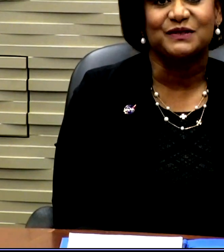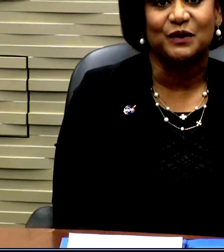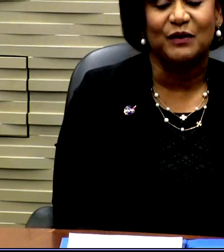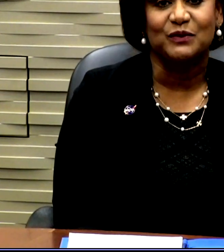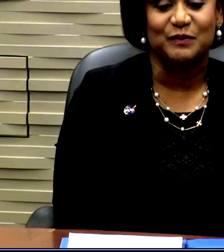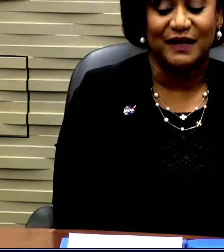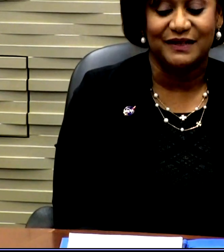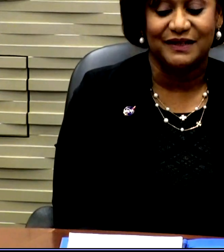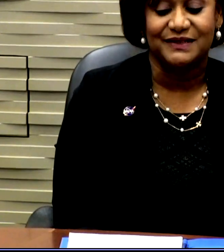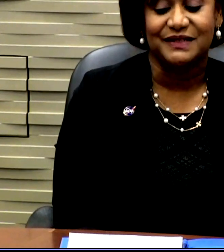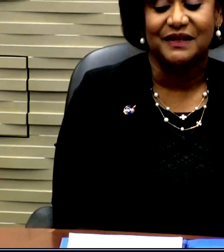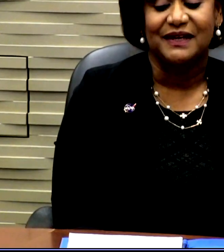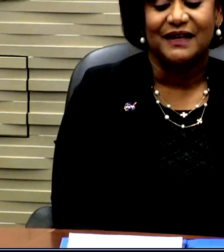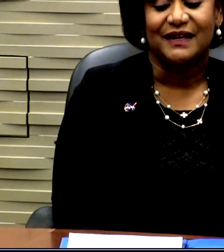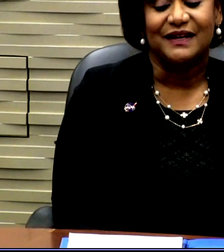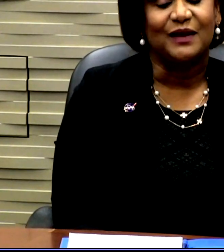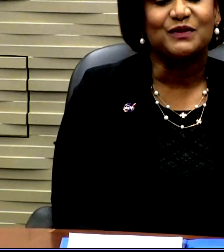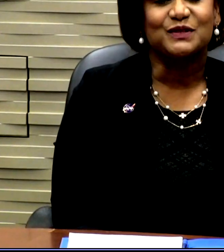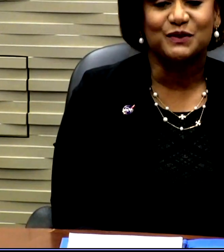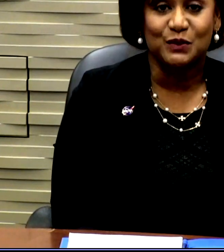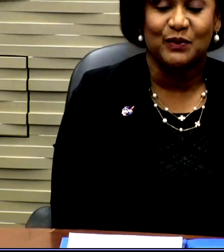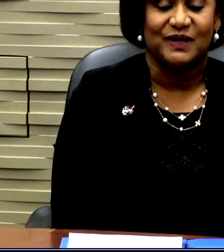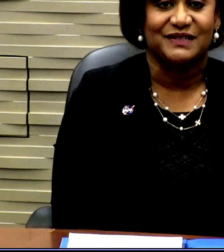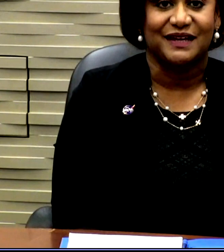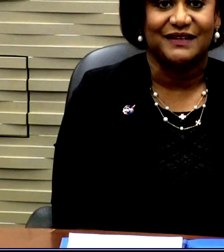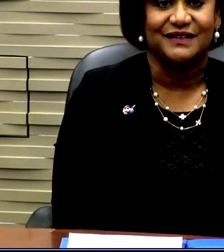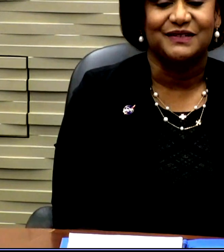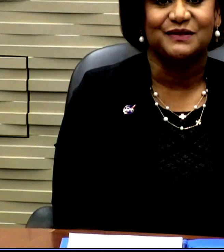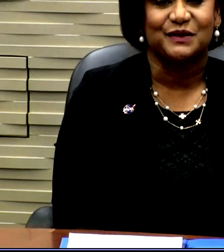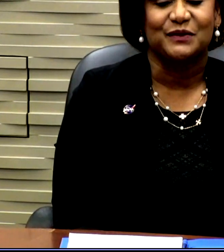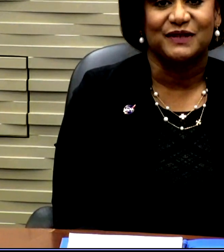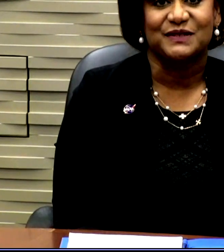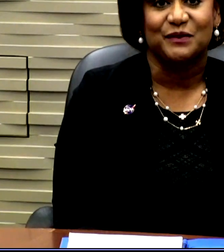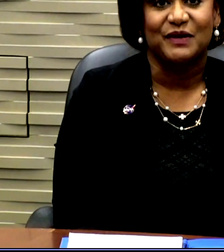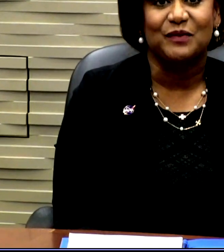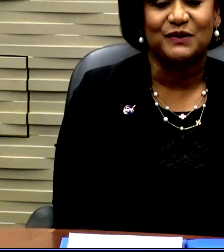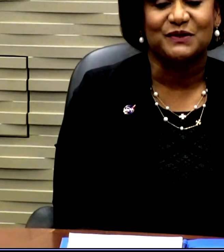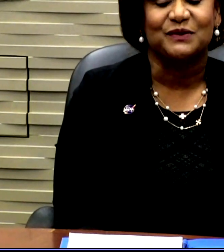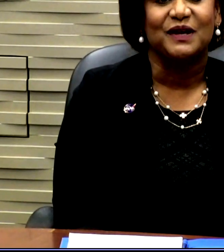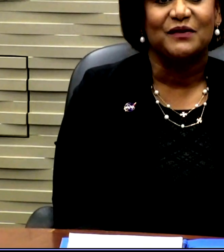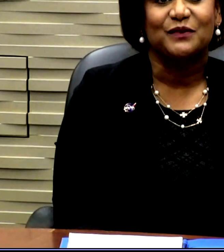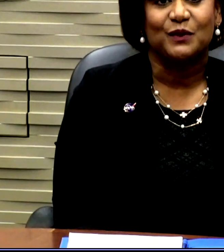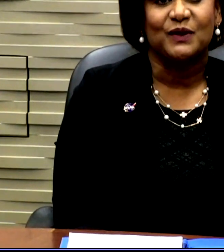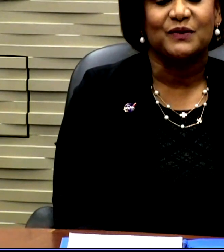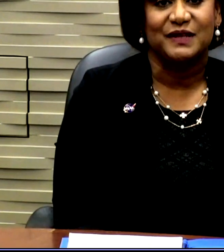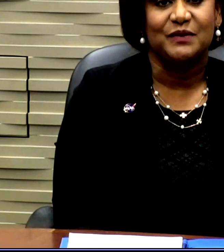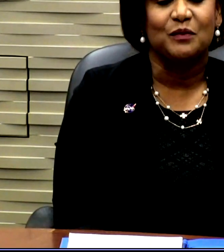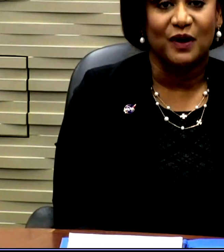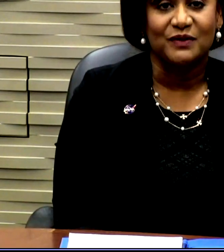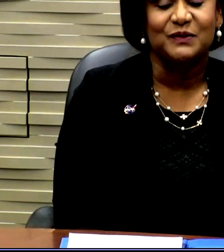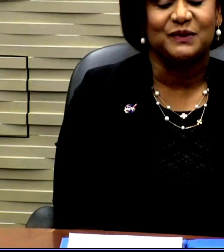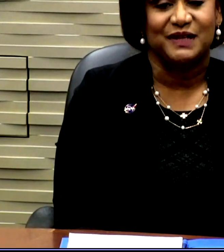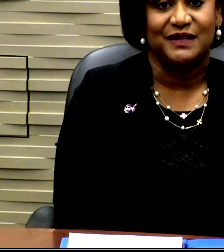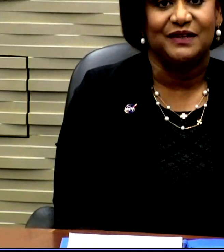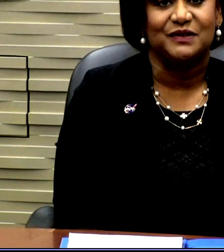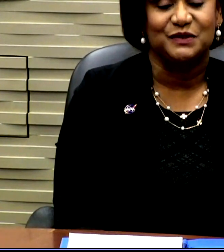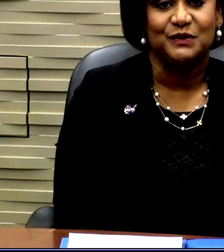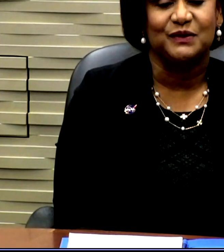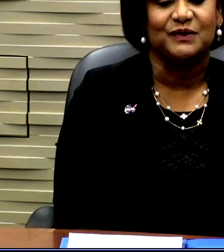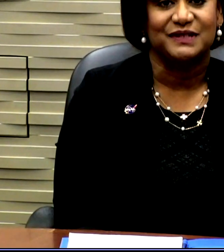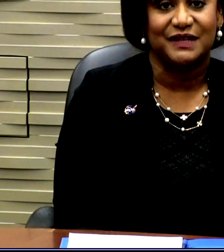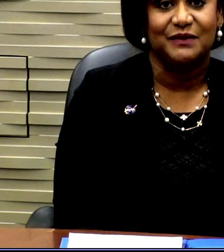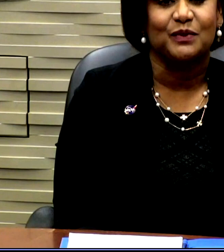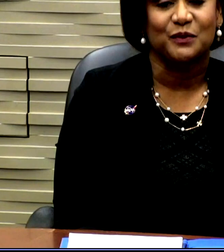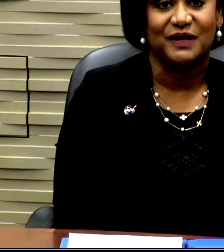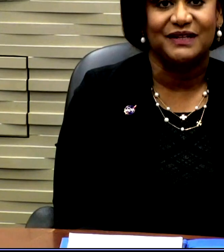I'm just so humbled by this. And I'm super excited to serve as the Grand Marshal for the Martin Luther King